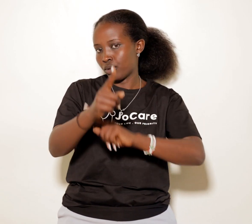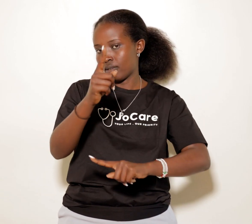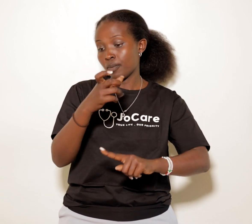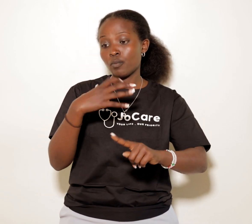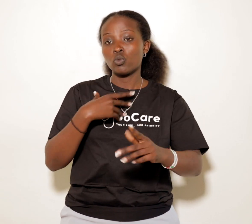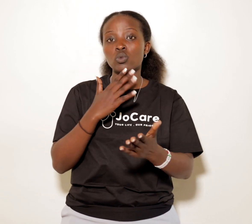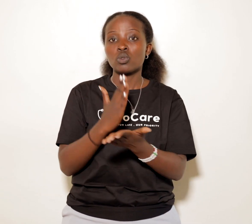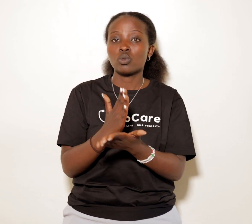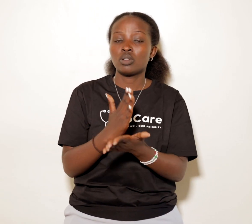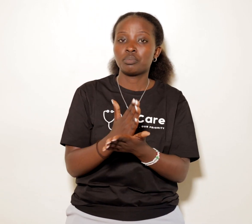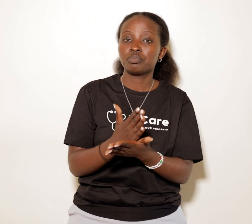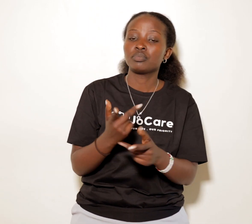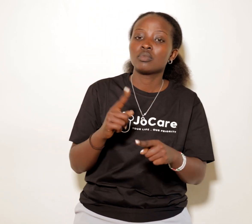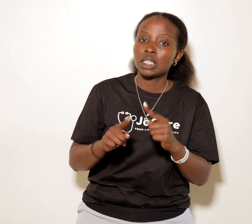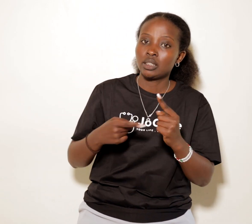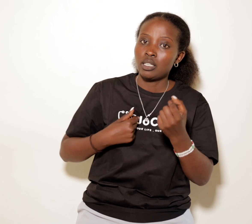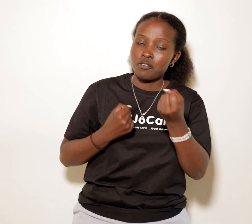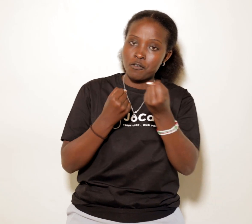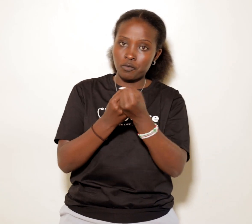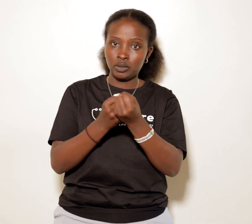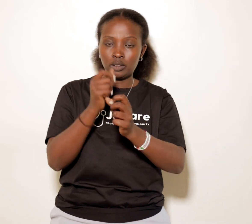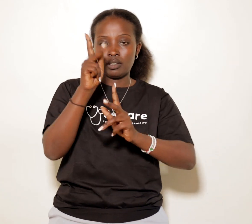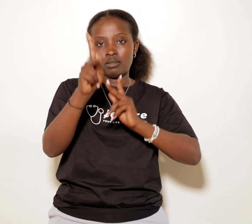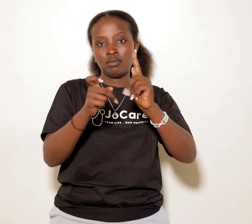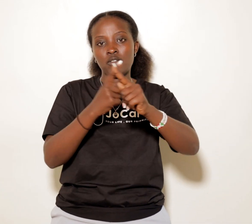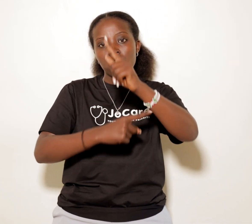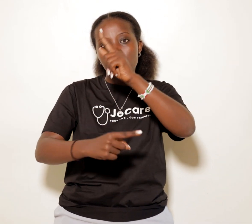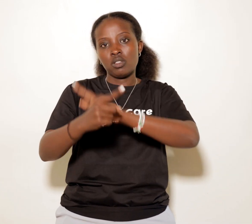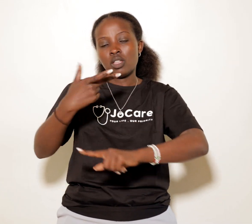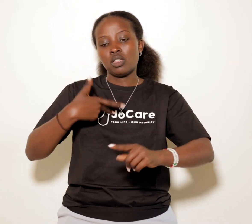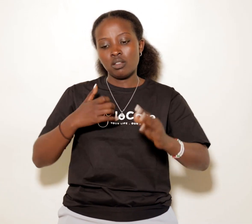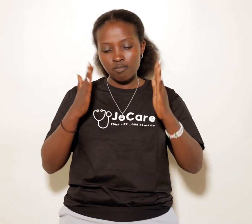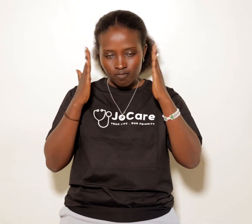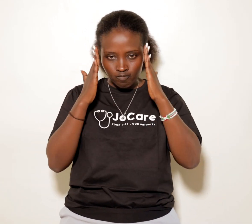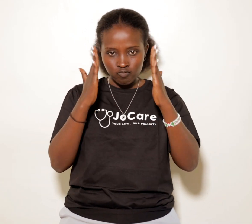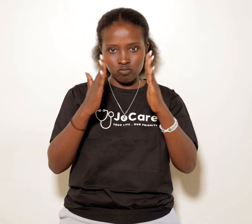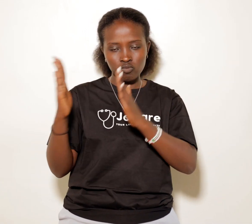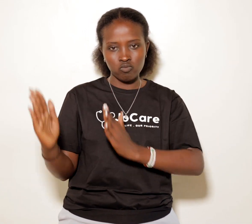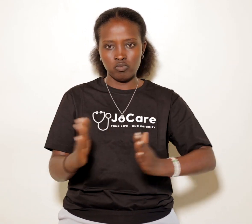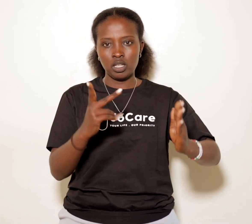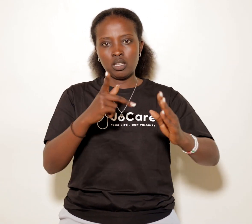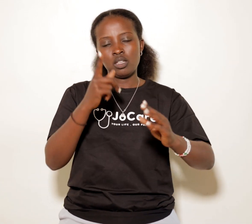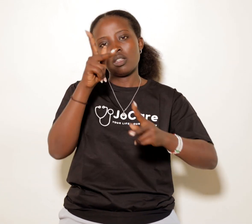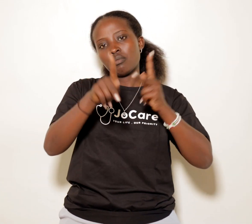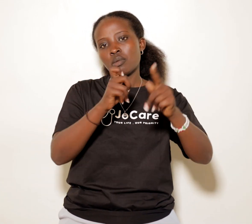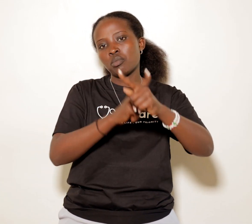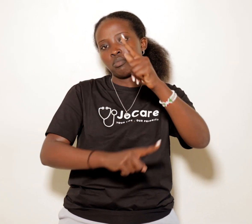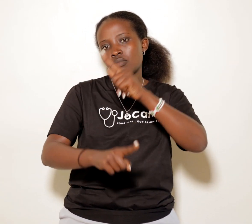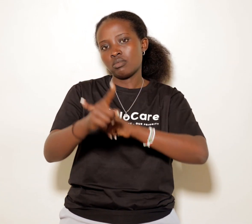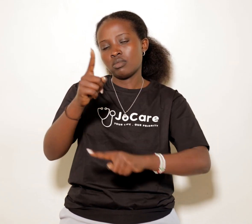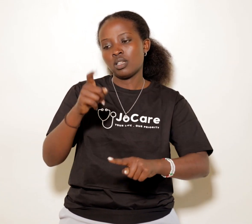to mostly help with the autonomy and self-determination with people living with disabilities, firstly, I